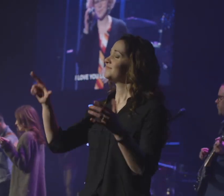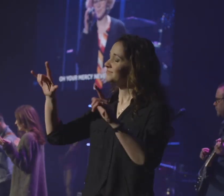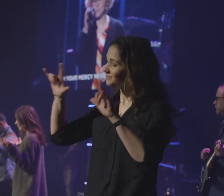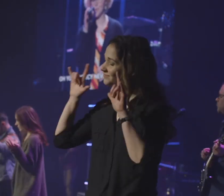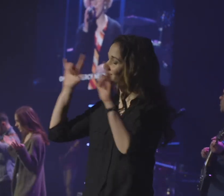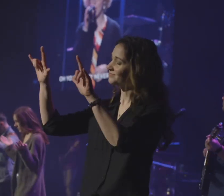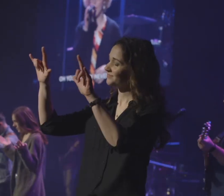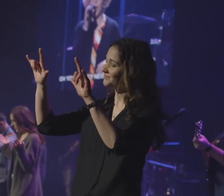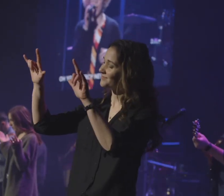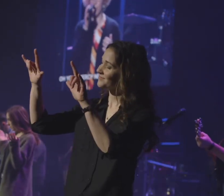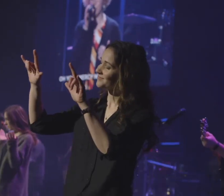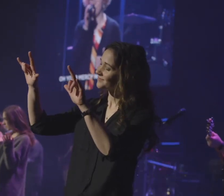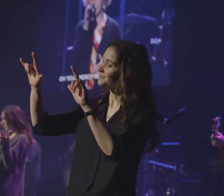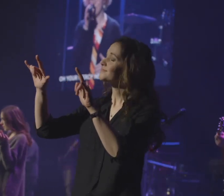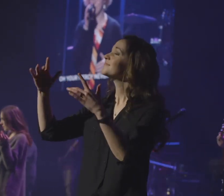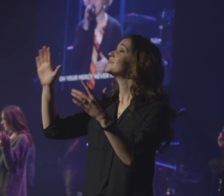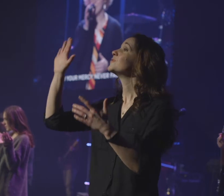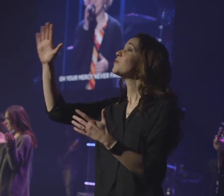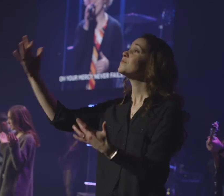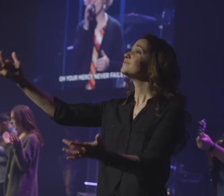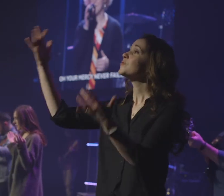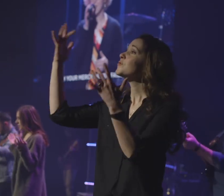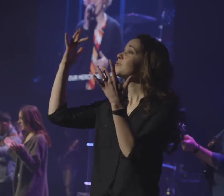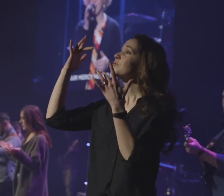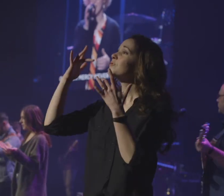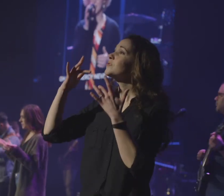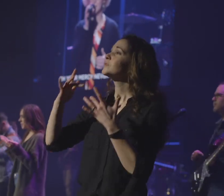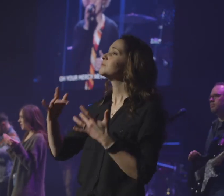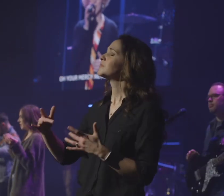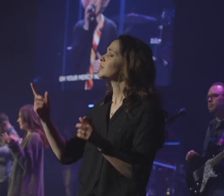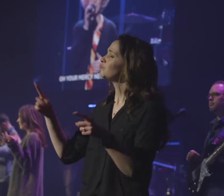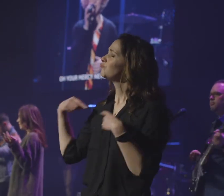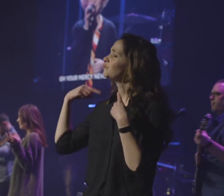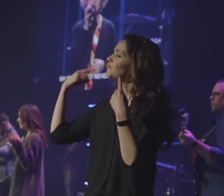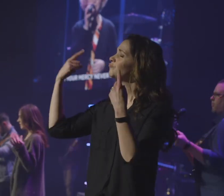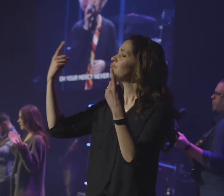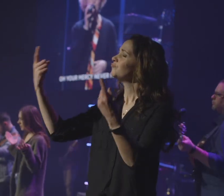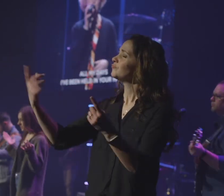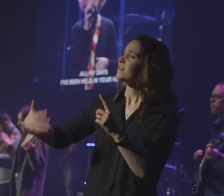Oh, your mercy never fails me.